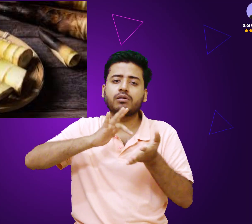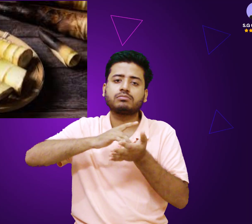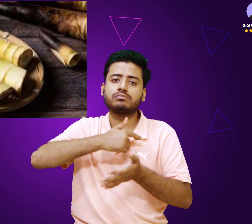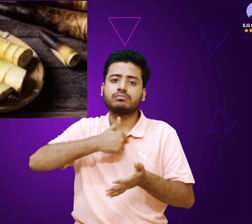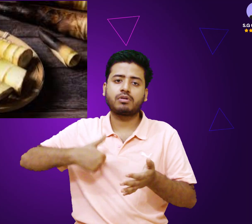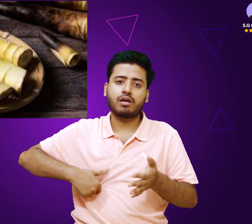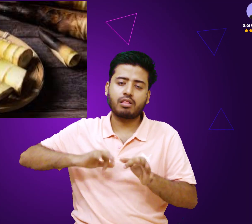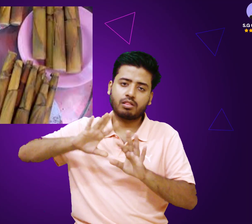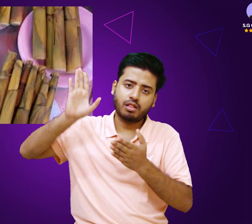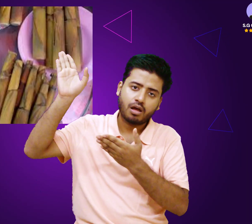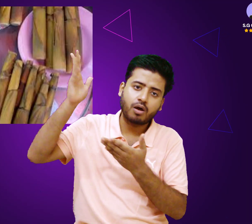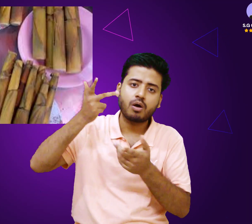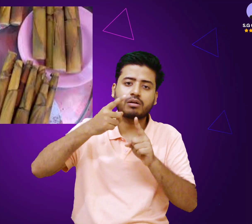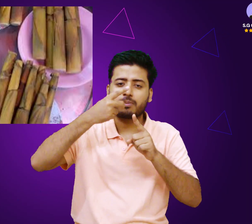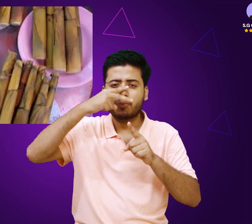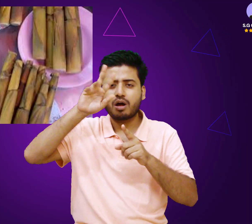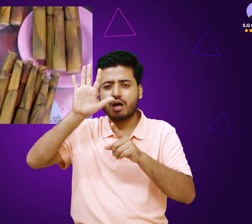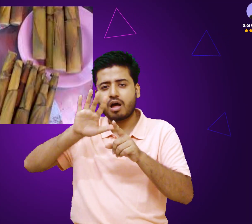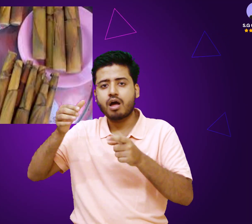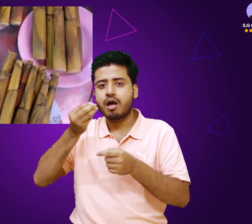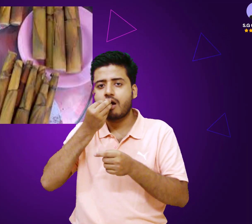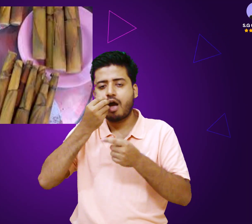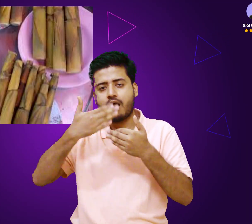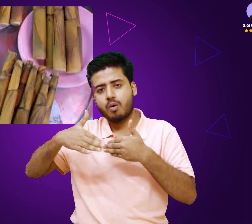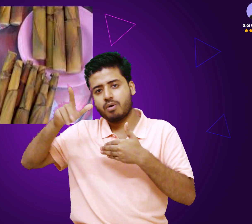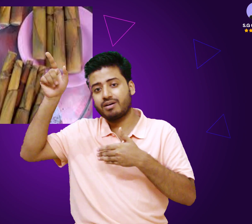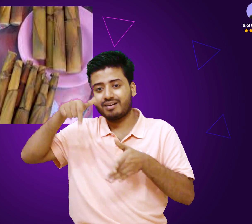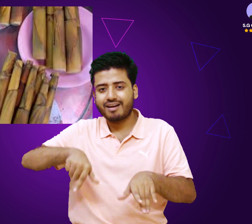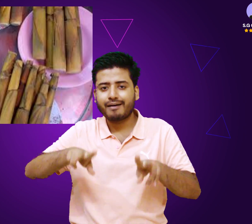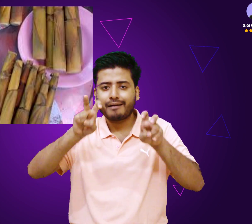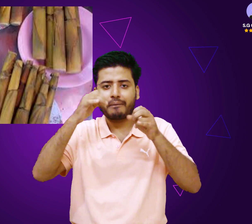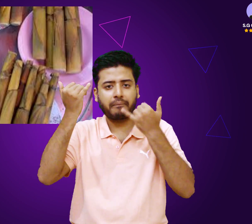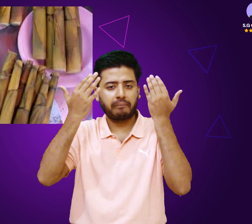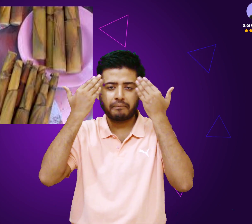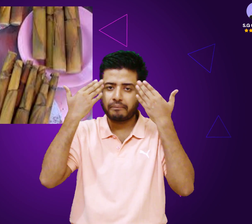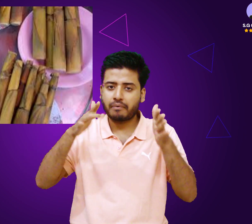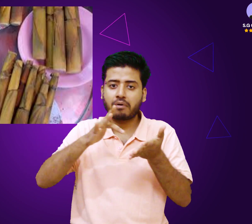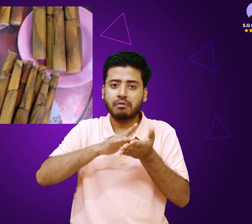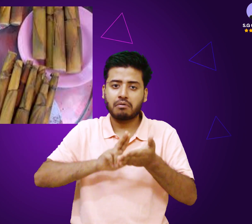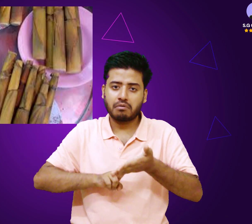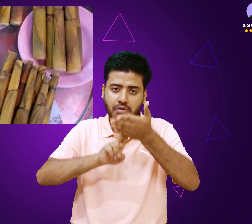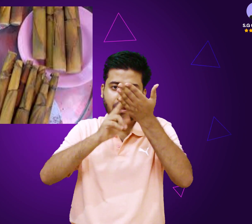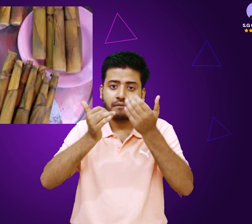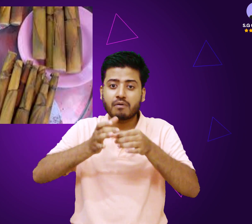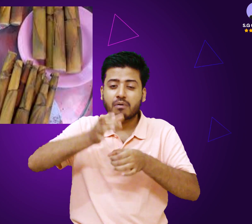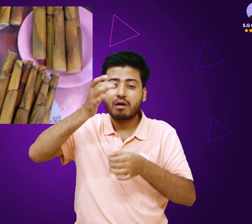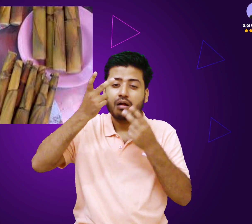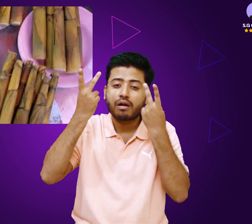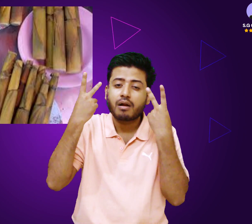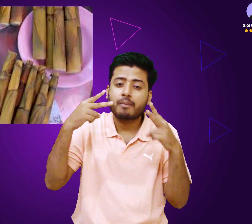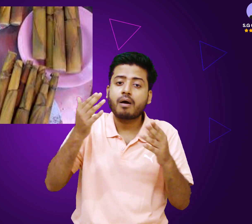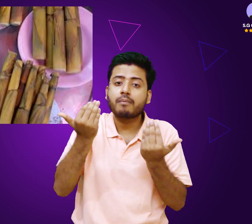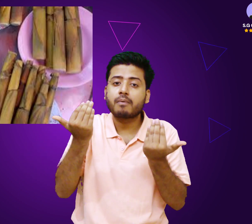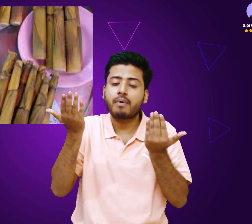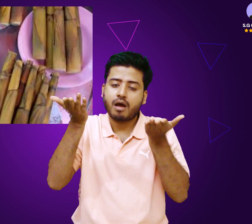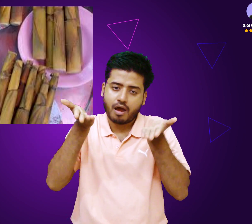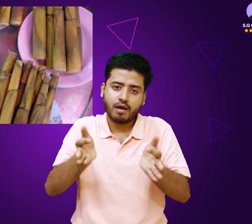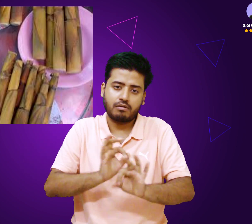chamber. The wine matures with the plant's growth, commonly a year, infusing with the plant's flavones and sap to produce a unique